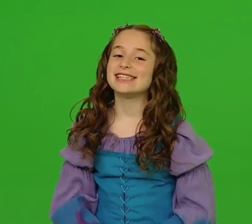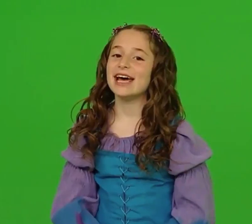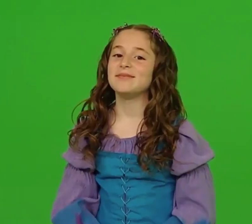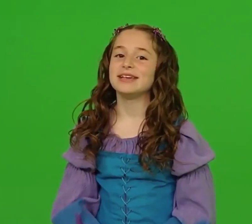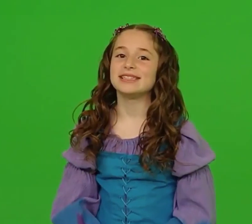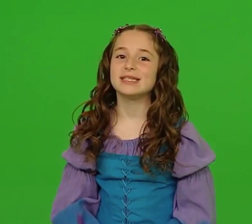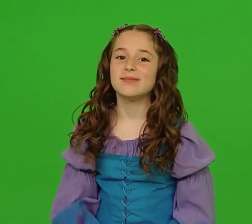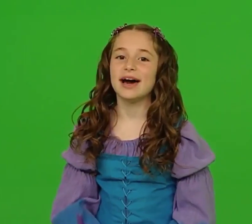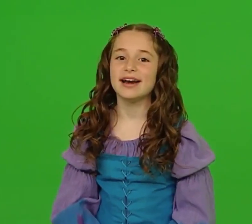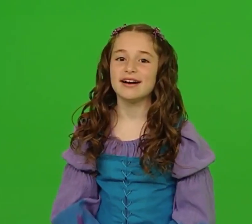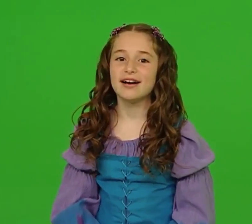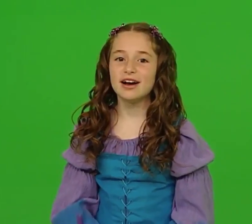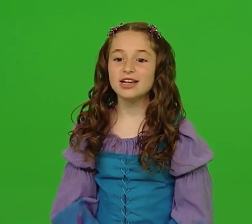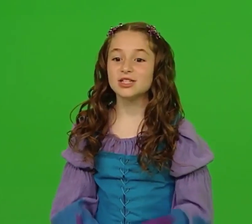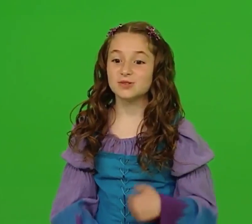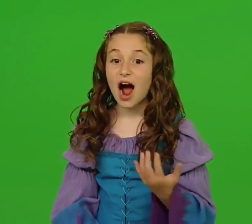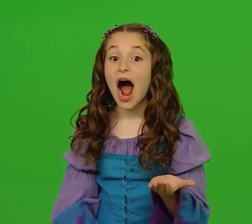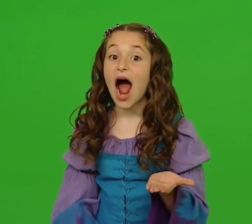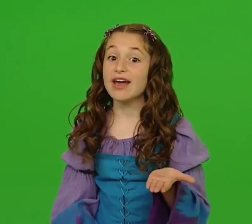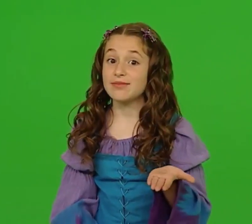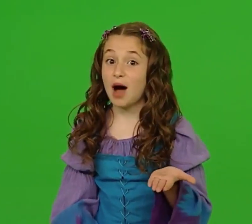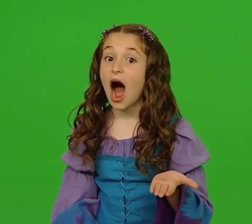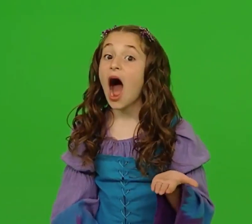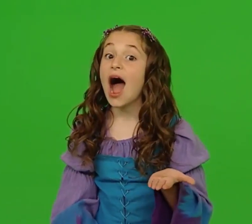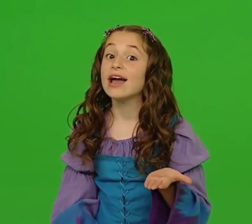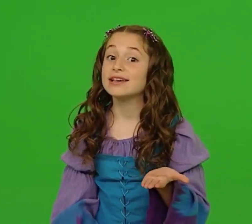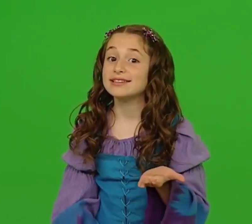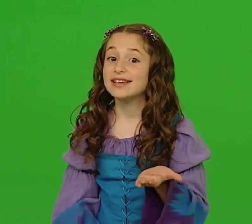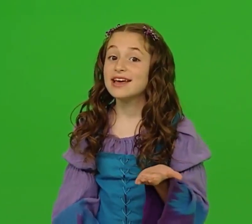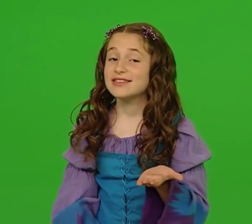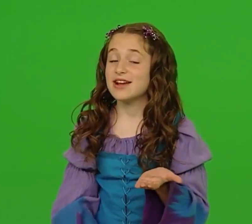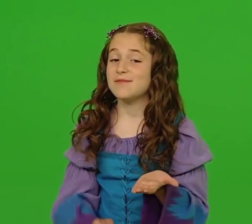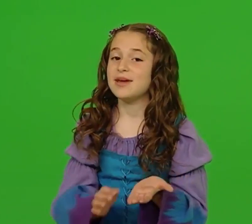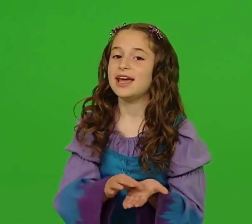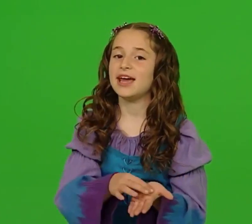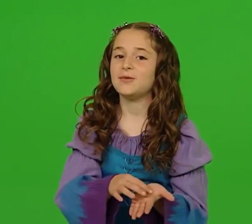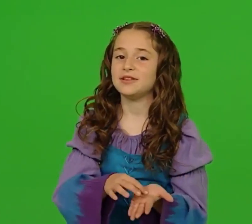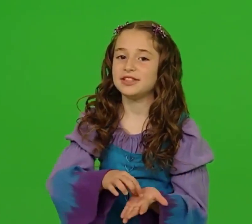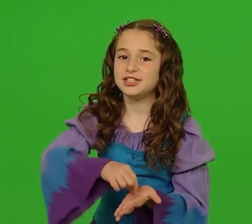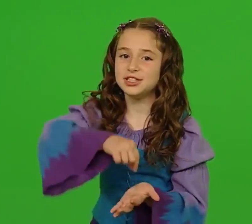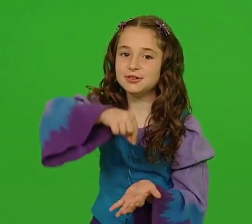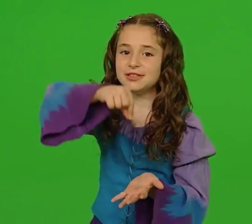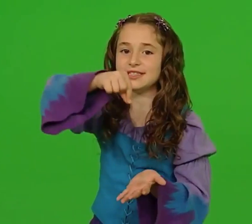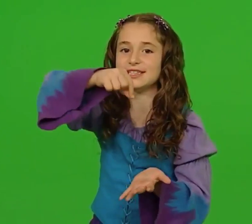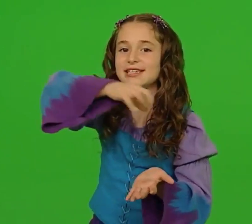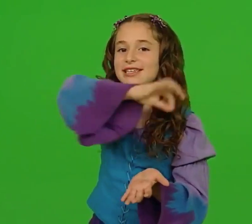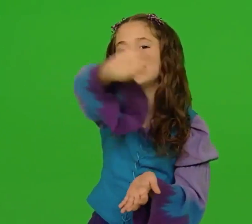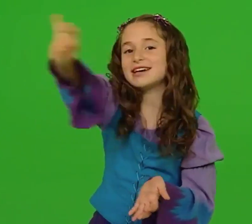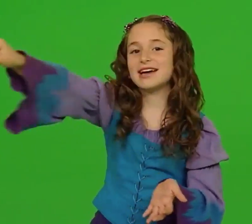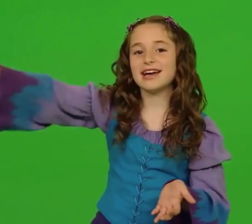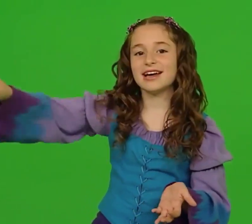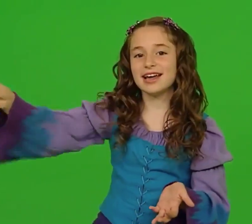Said Miss Spider, "Try the pies. They're made with juicy